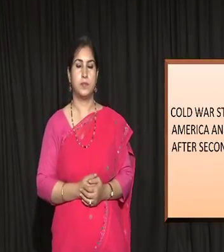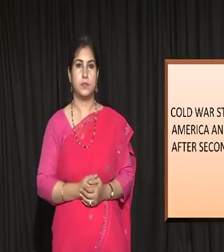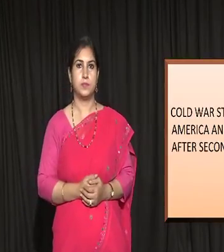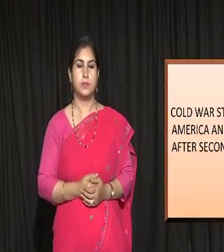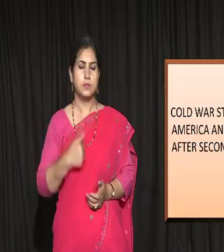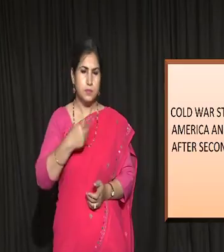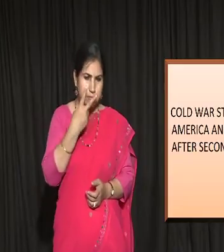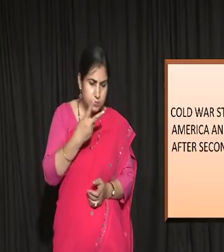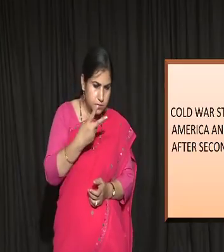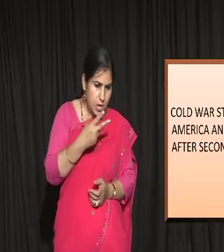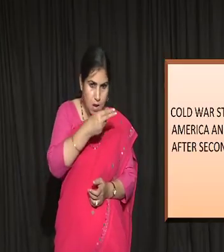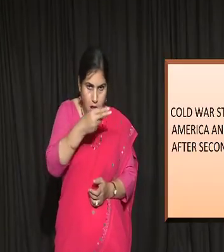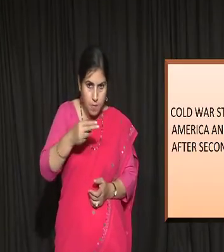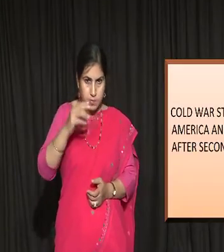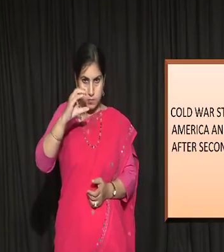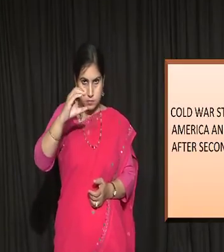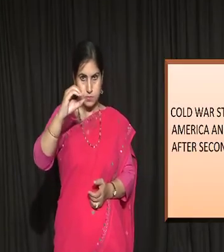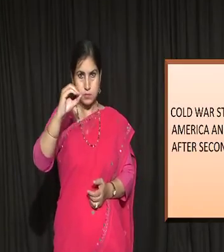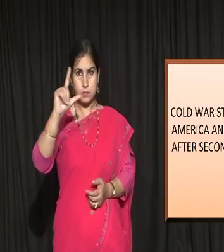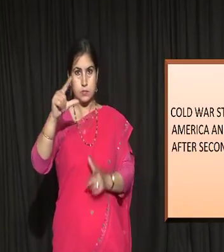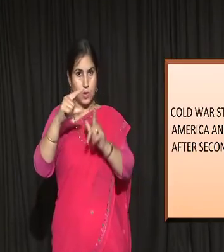We call it Cold War